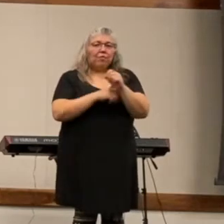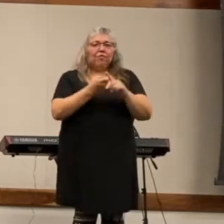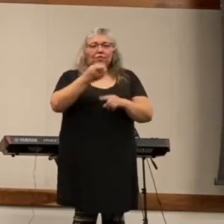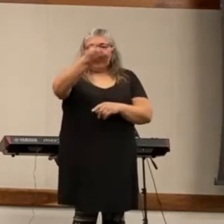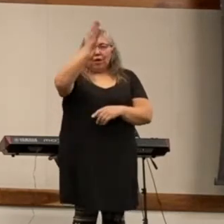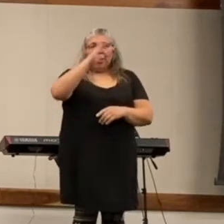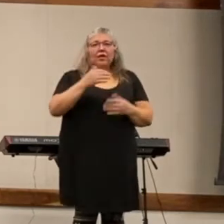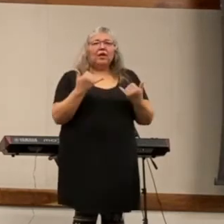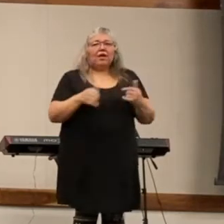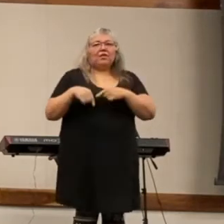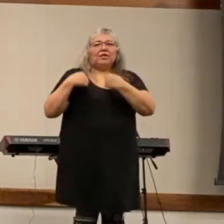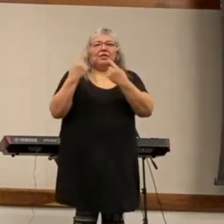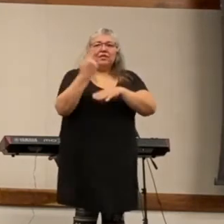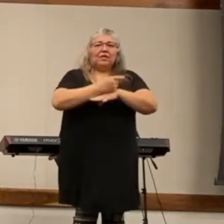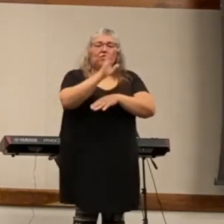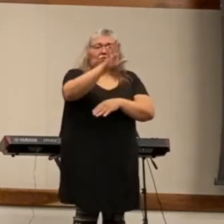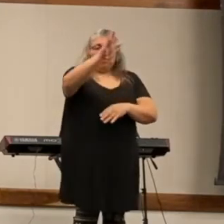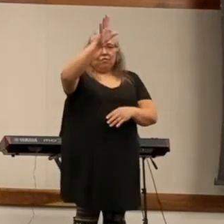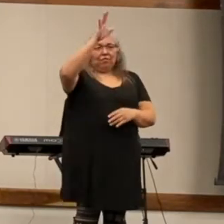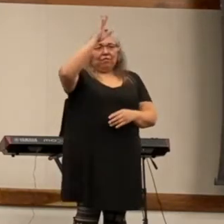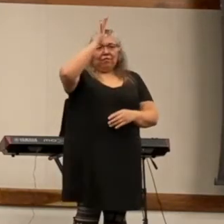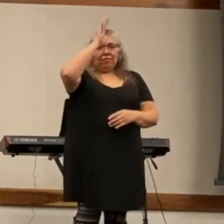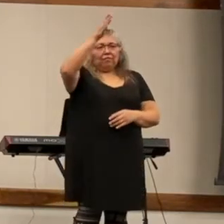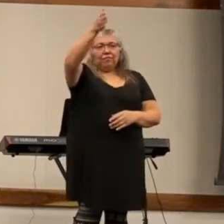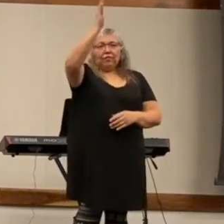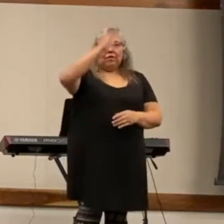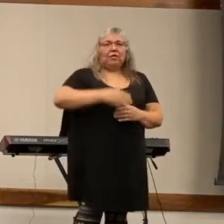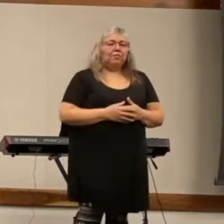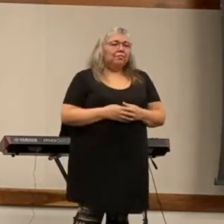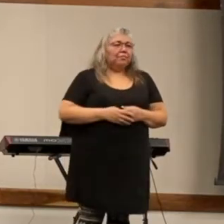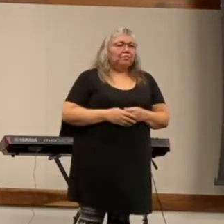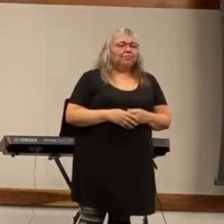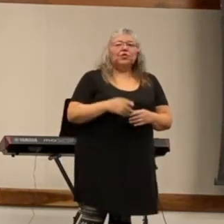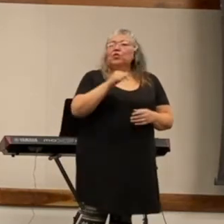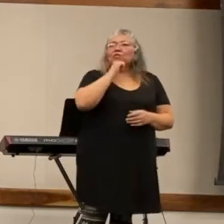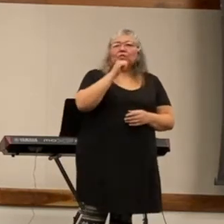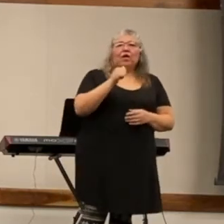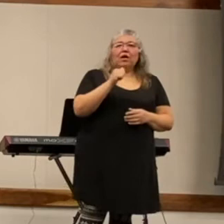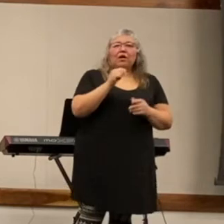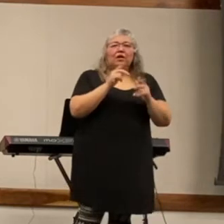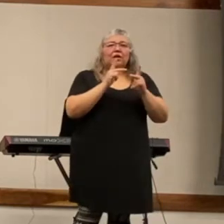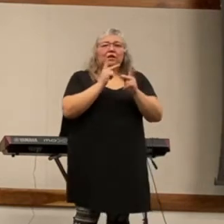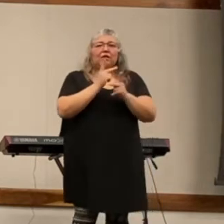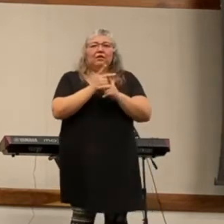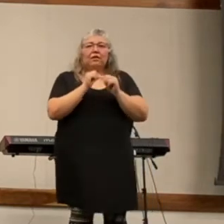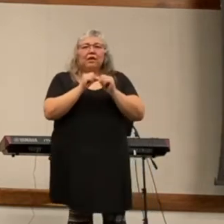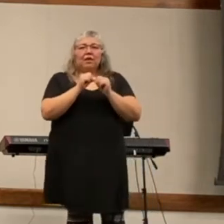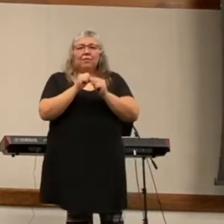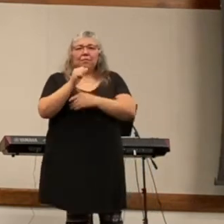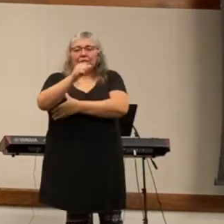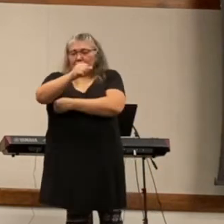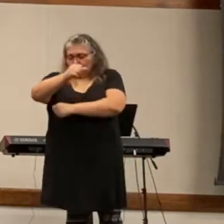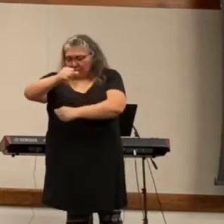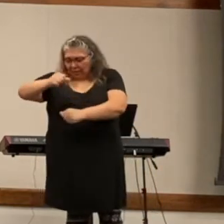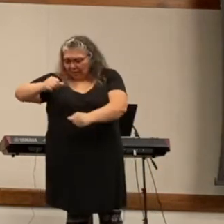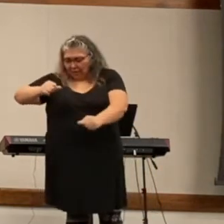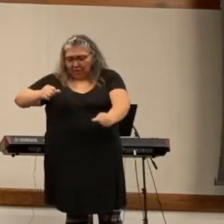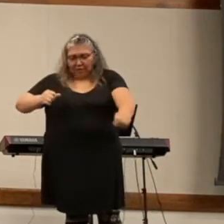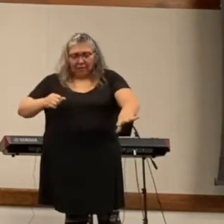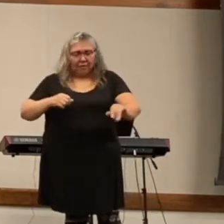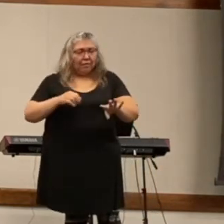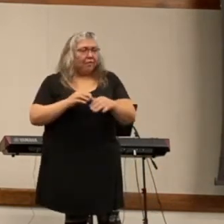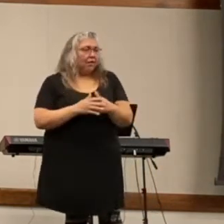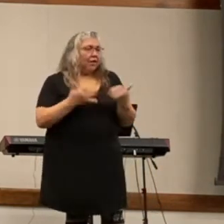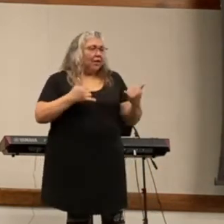Since the days of your father, now the conversation is still going, you have not kept them. He says this, he says, return to